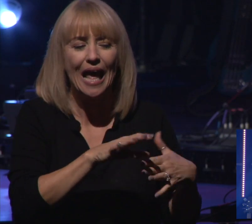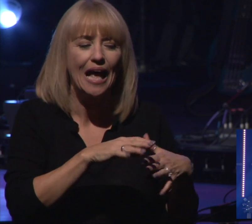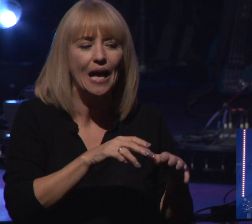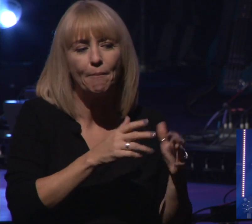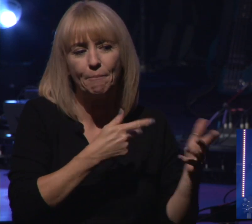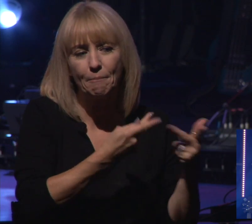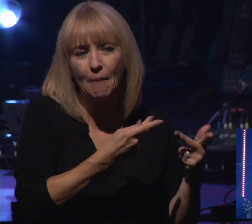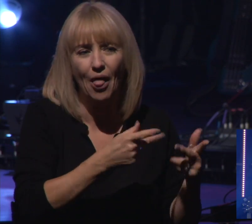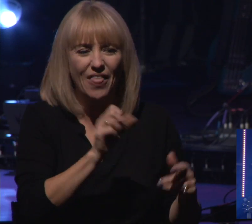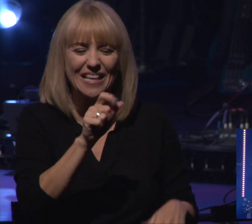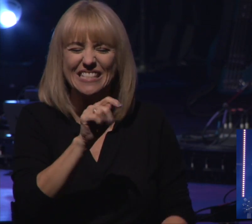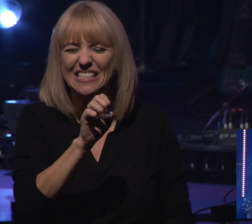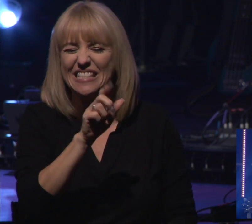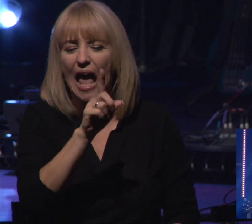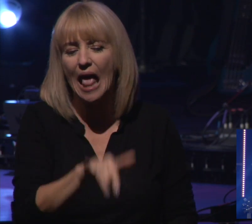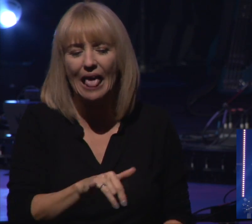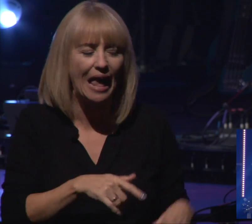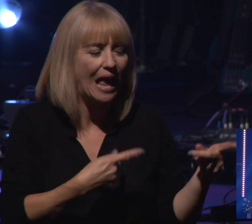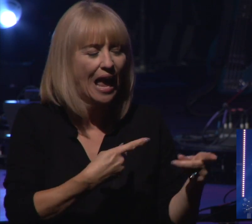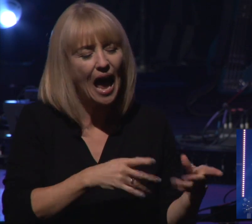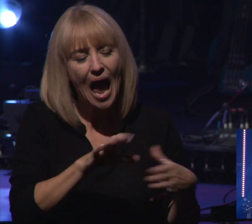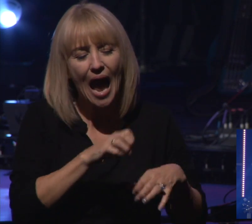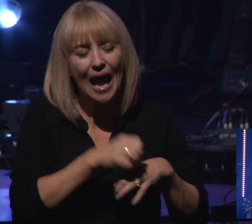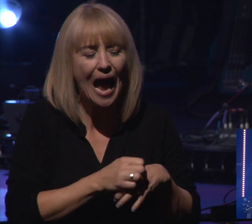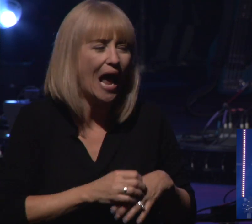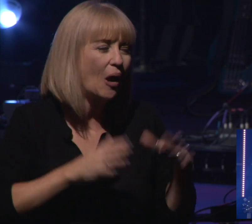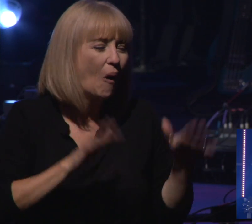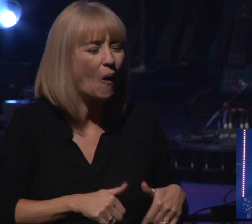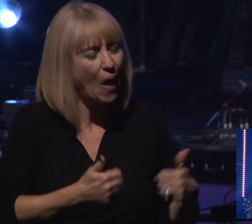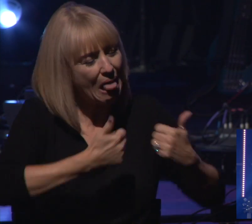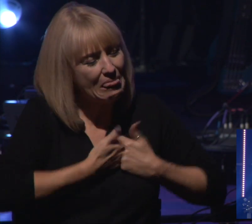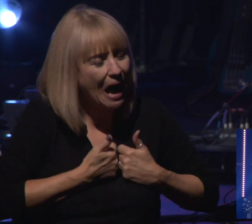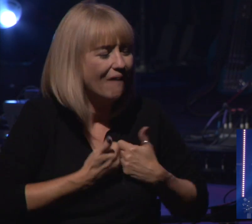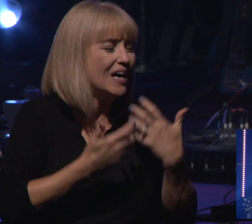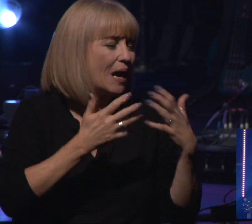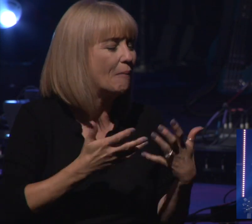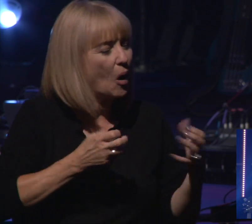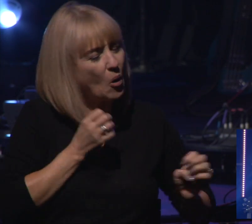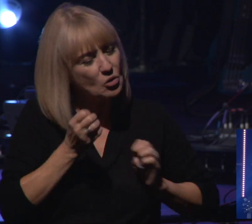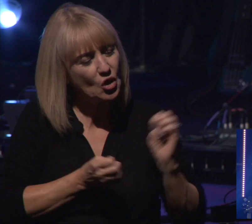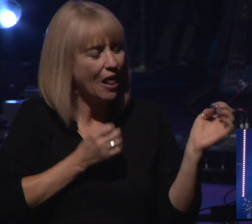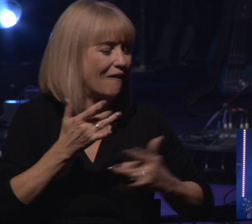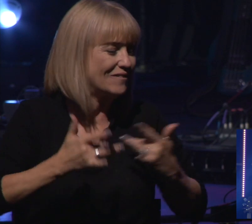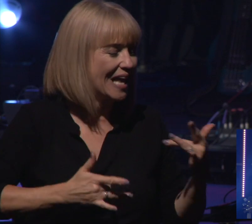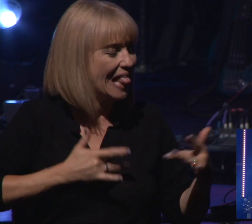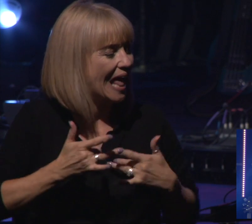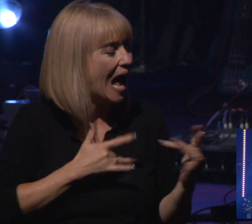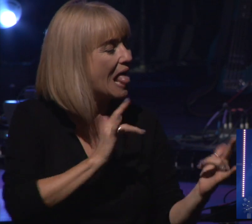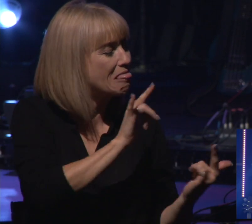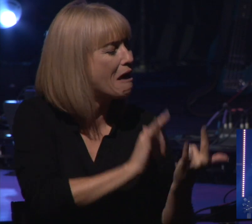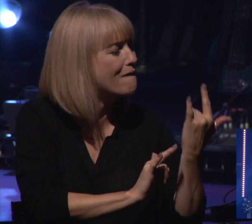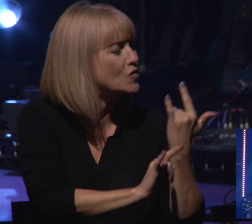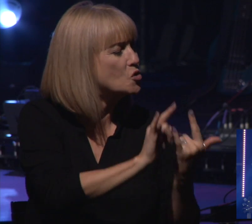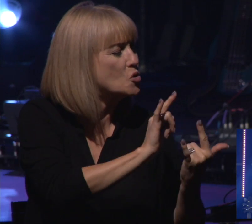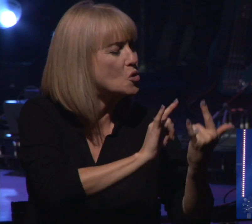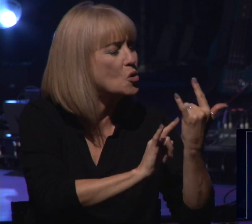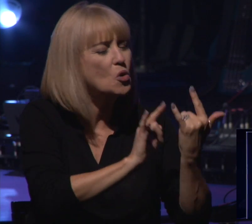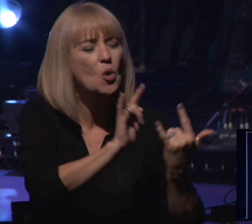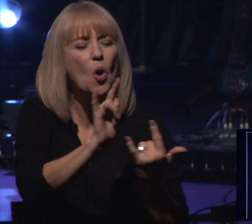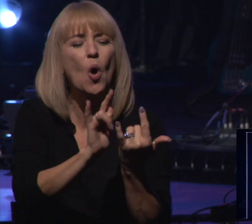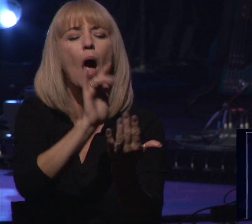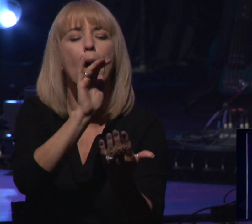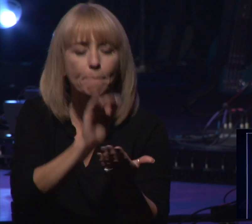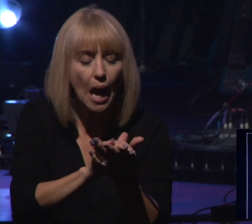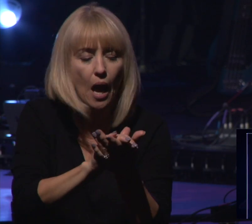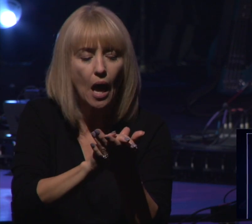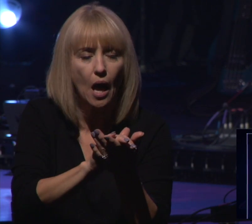be steady. Let's go out. Let's be engaged. And it's all based upon the emotion, the feeling, the decision, I love you.